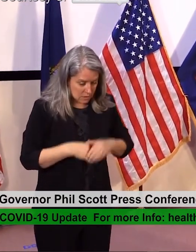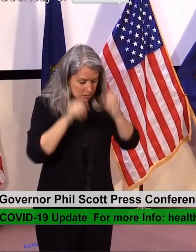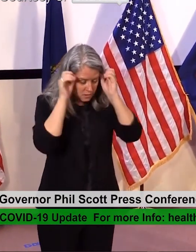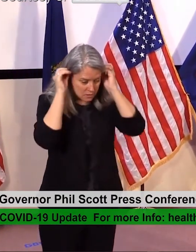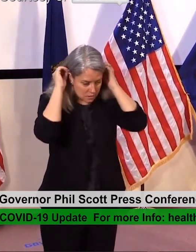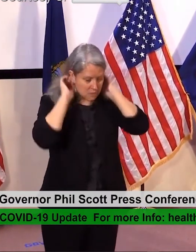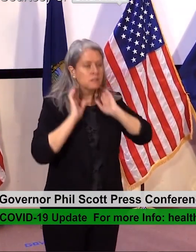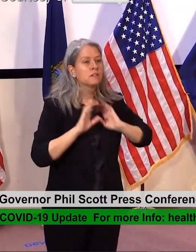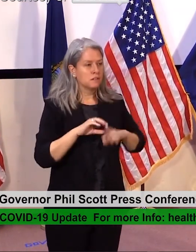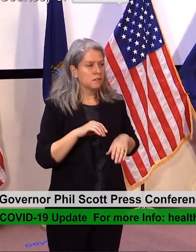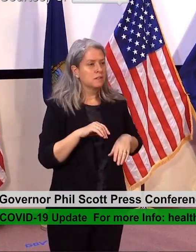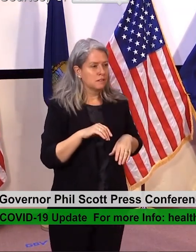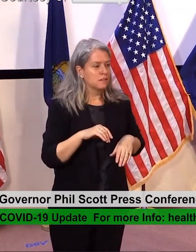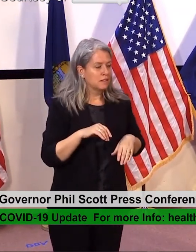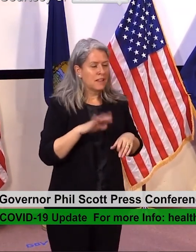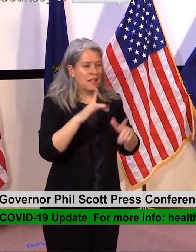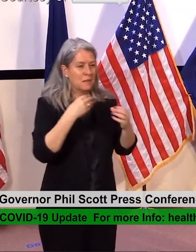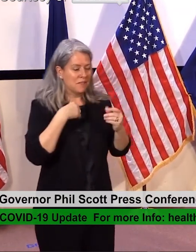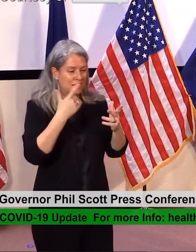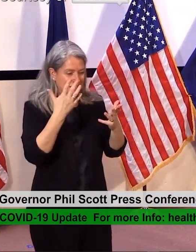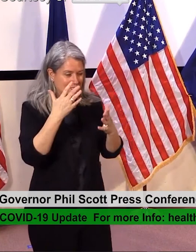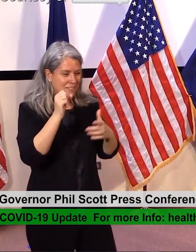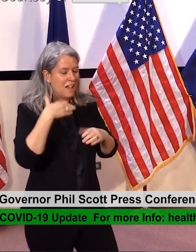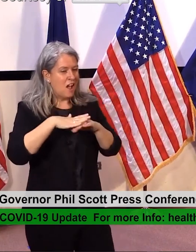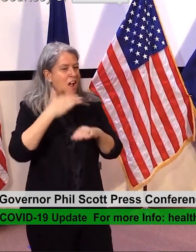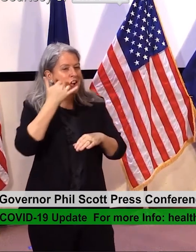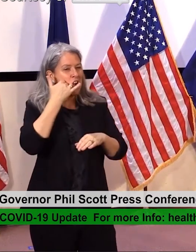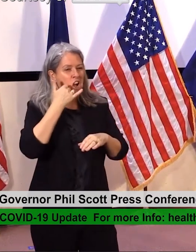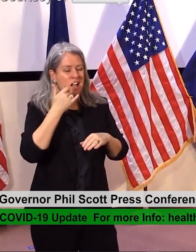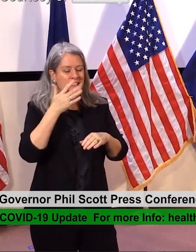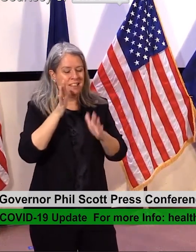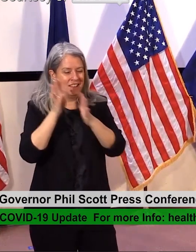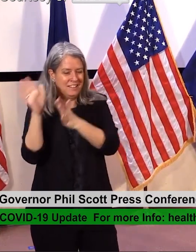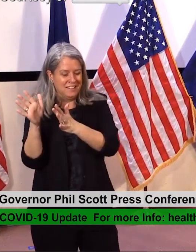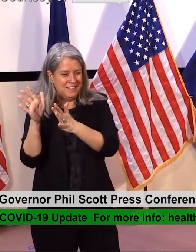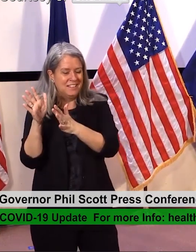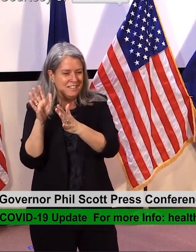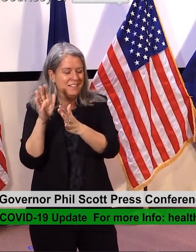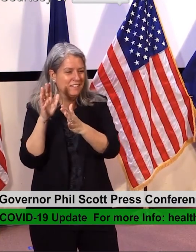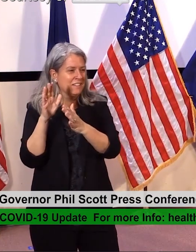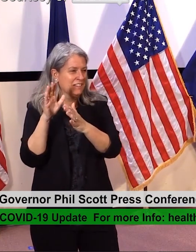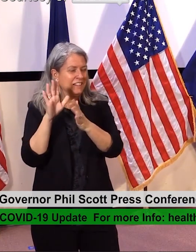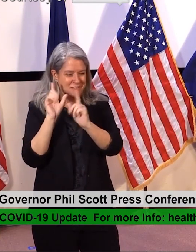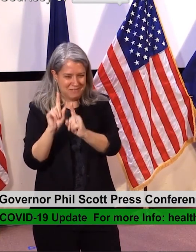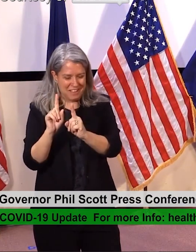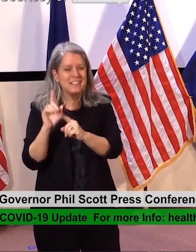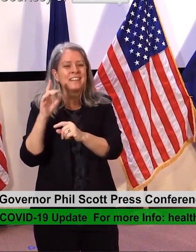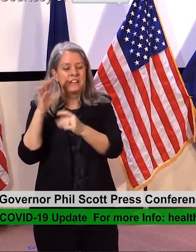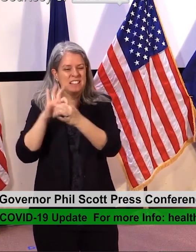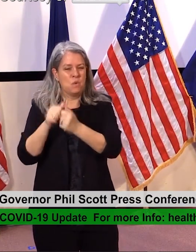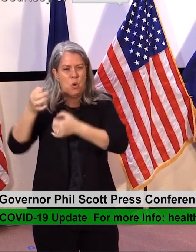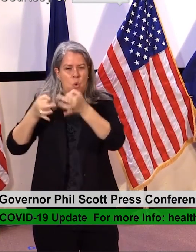Give me just a moment, Governor. I've only been on for a second after being on a call with EOC managers to get to the PPE information in